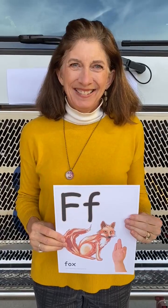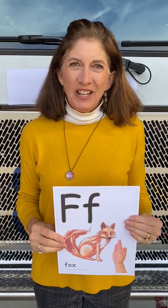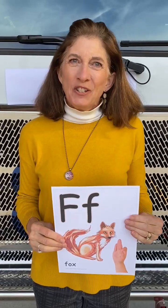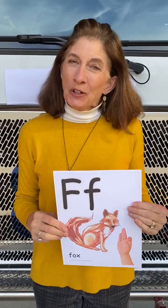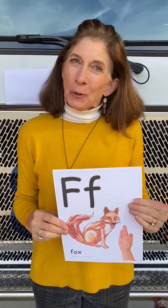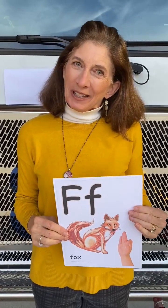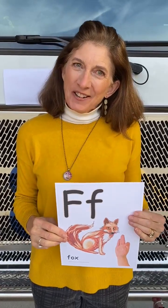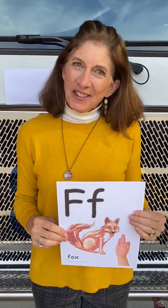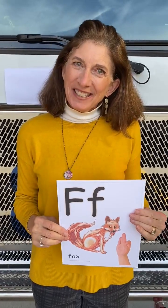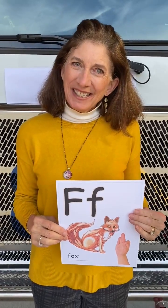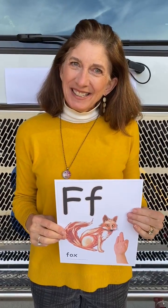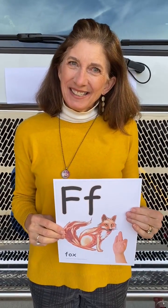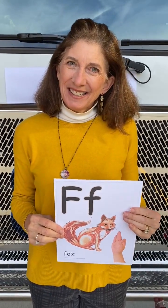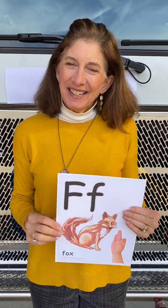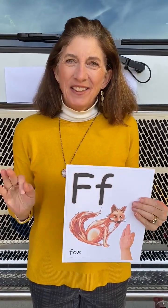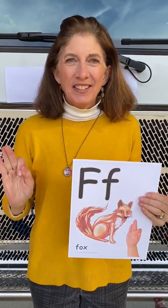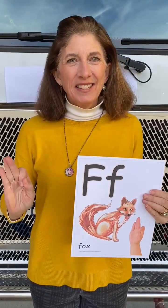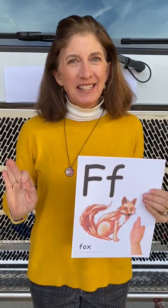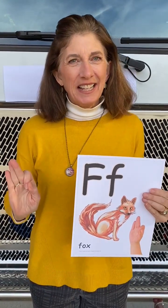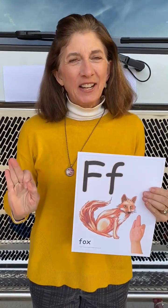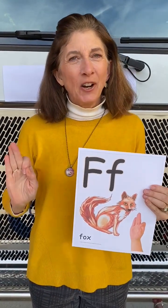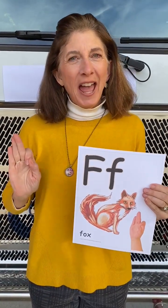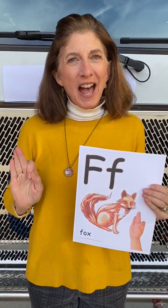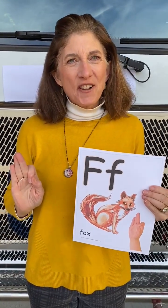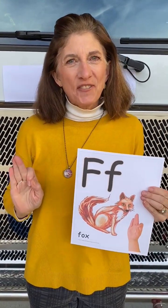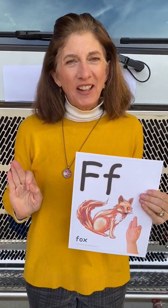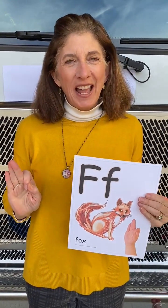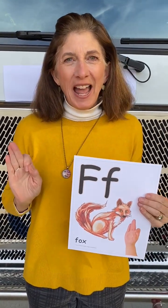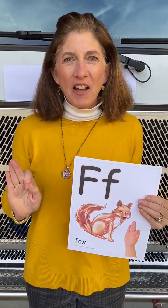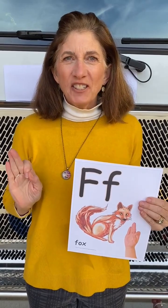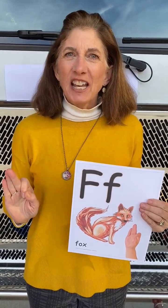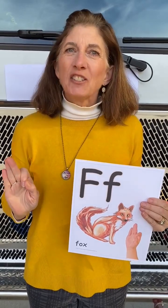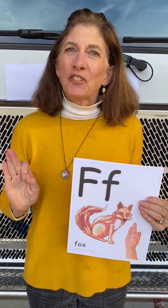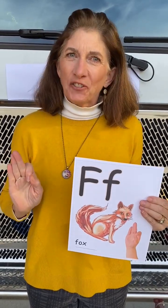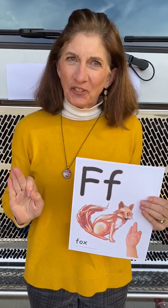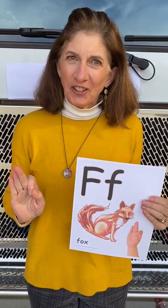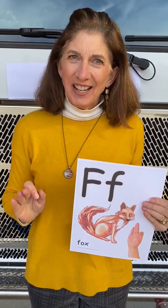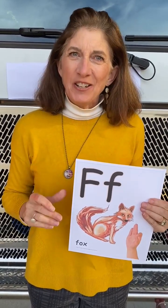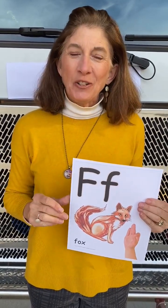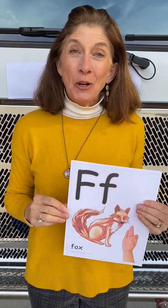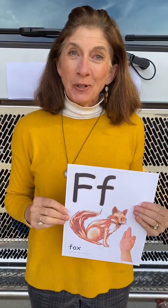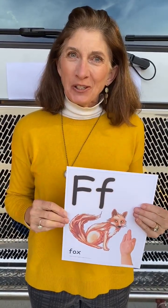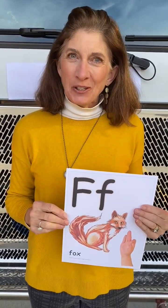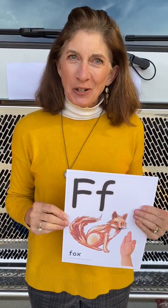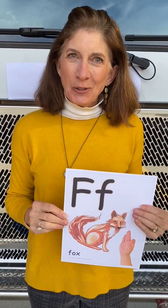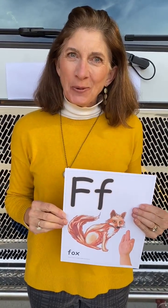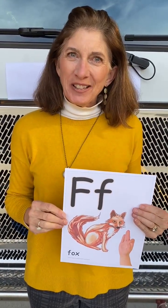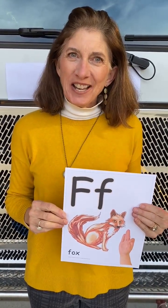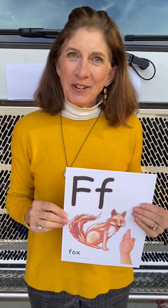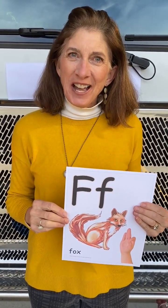Do you know what letter this is? This is the letter F. F says f. Do you know what starts with the letter F?